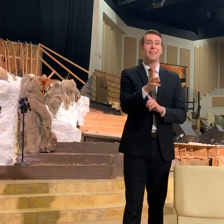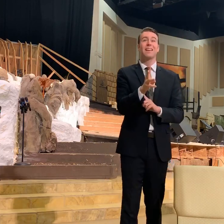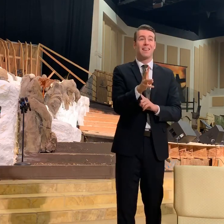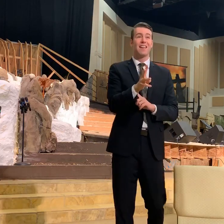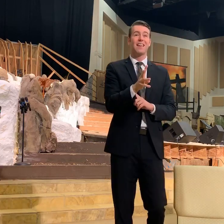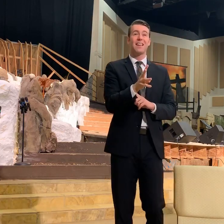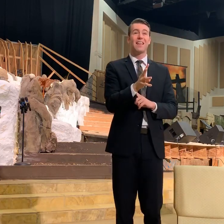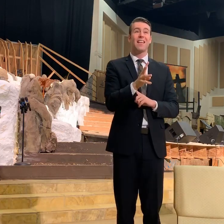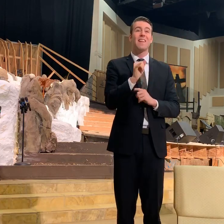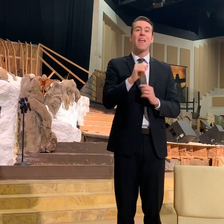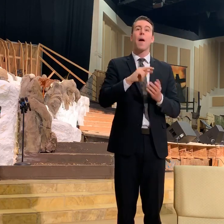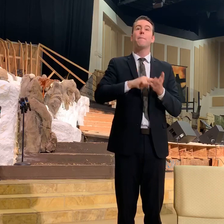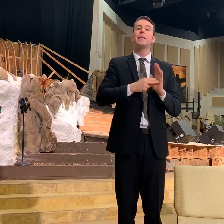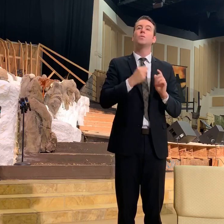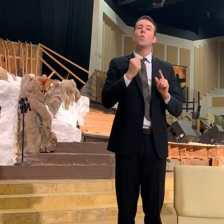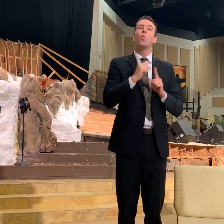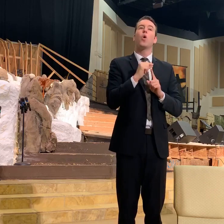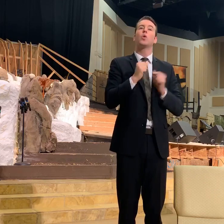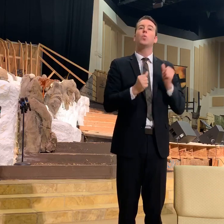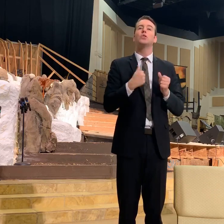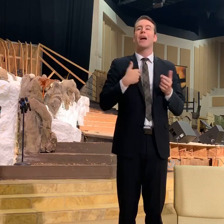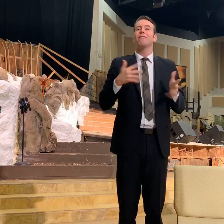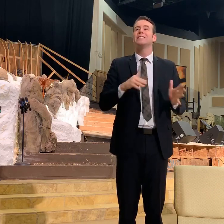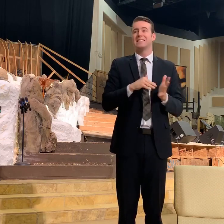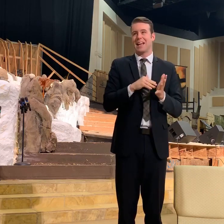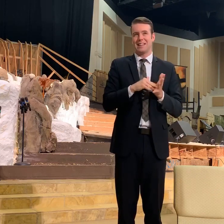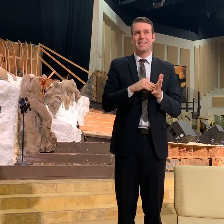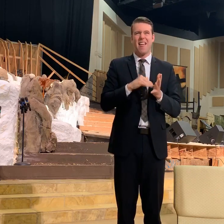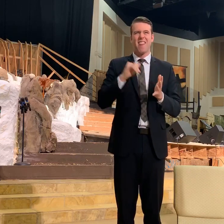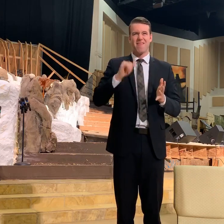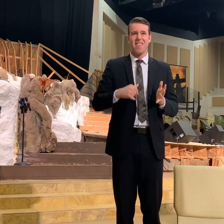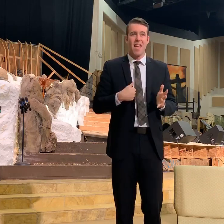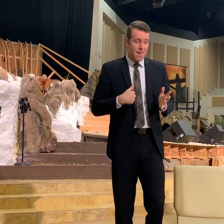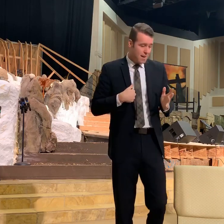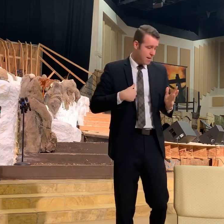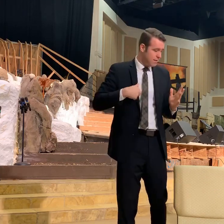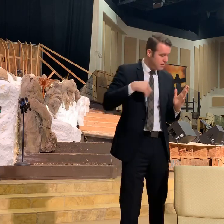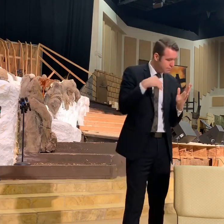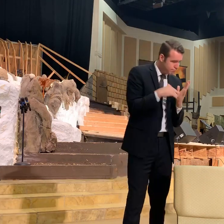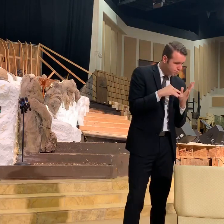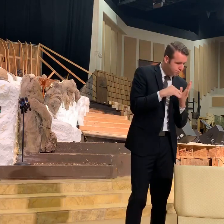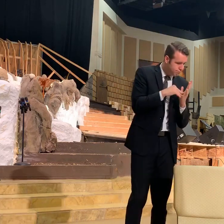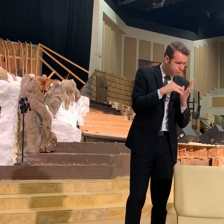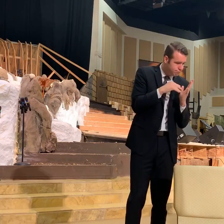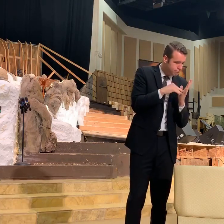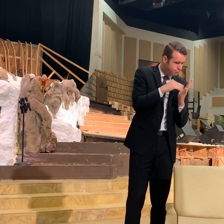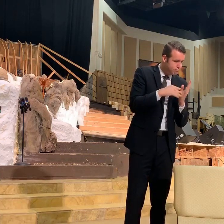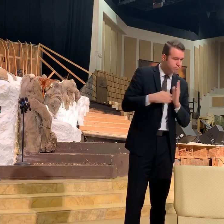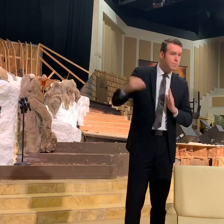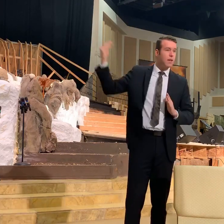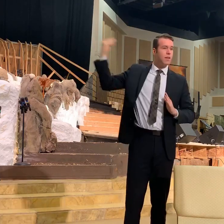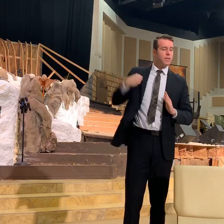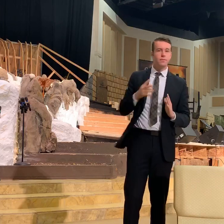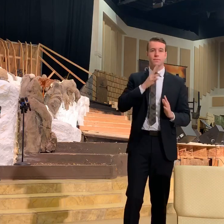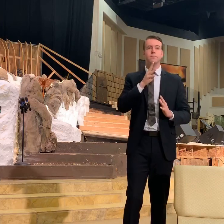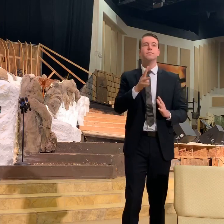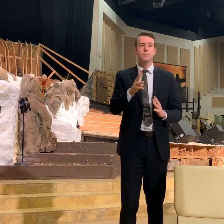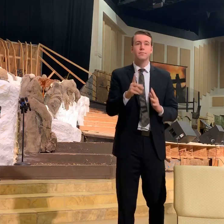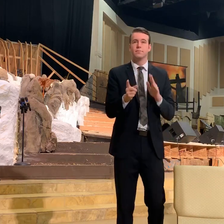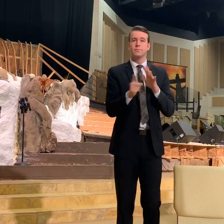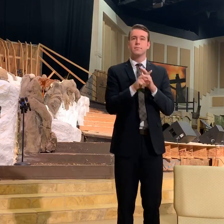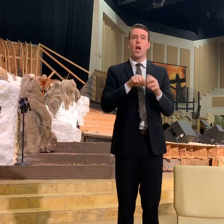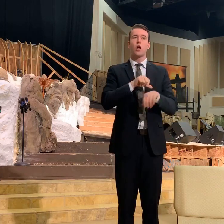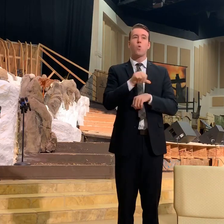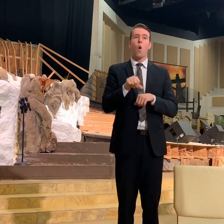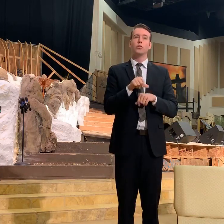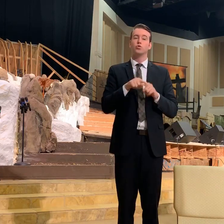going to be from words that you've studied. Okay, that's going to be from words that you have given yourself to, that God will anoint them to come to your mind,